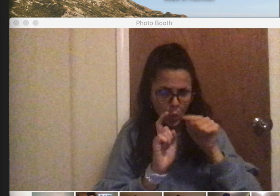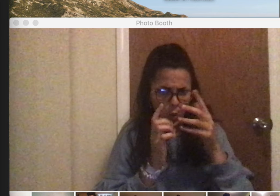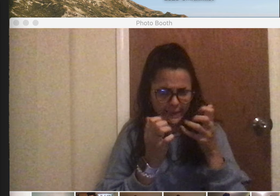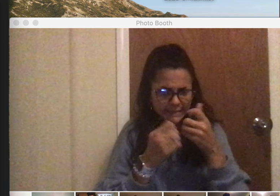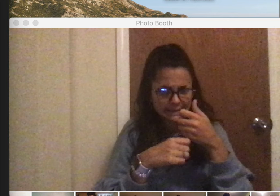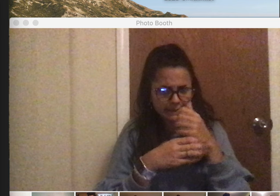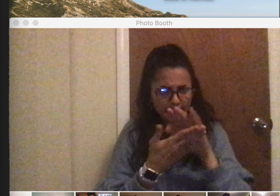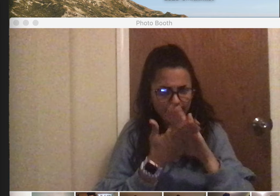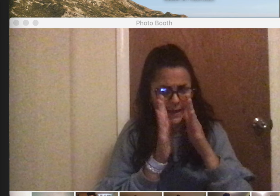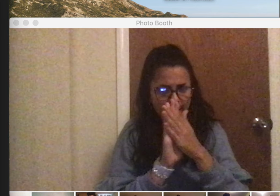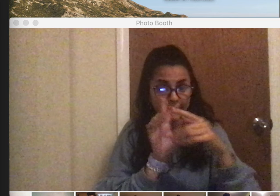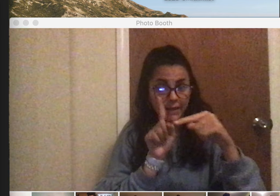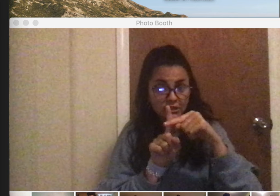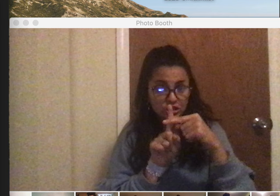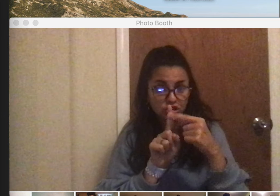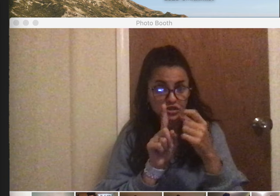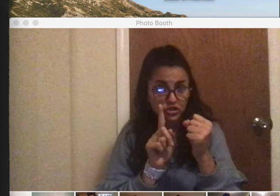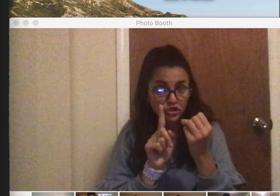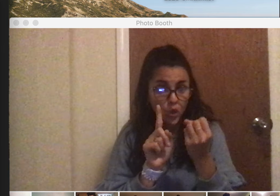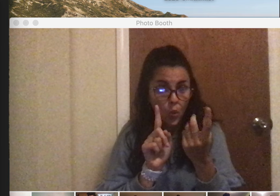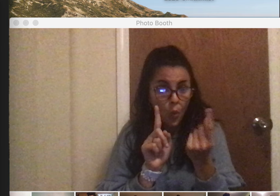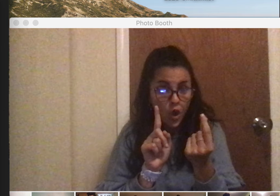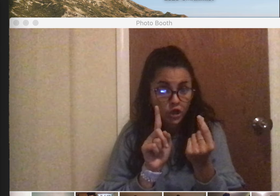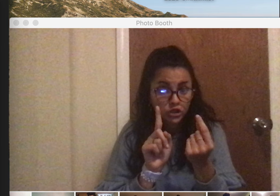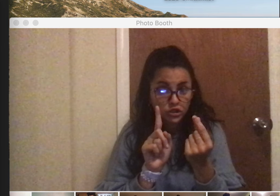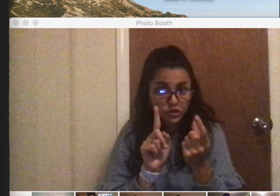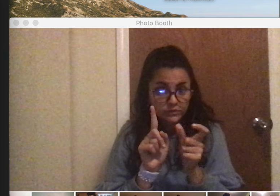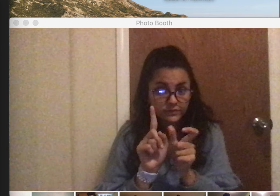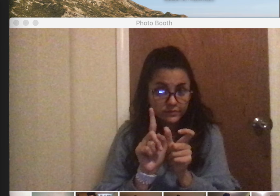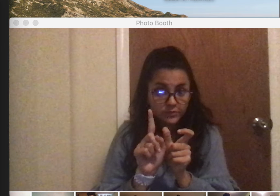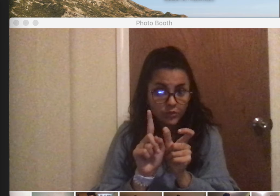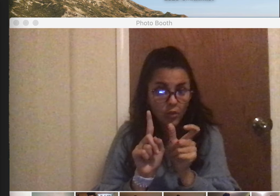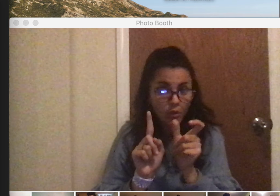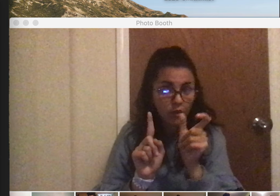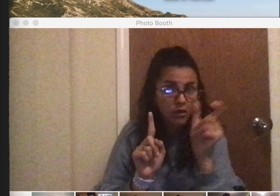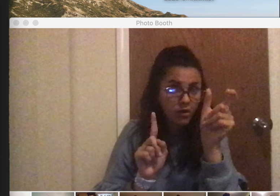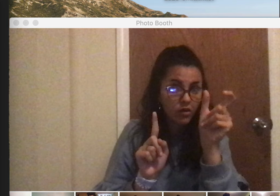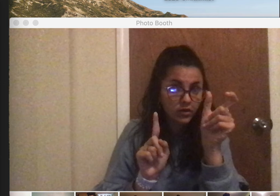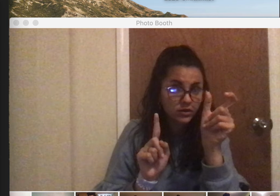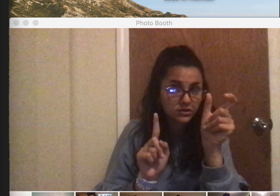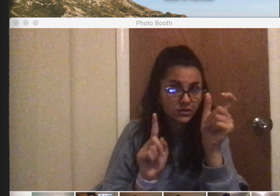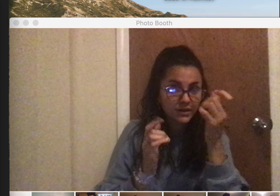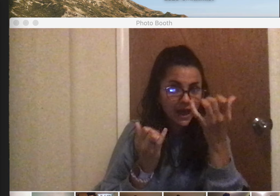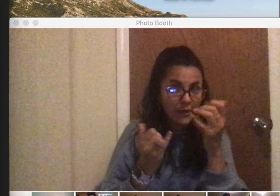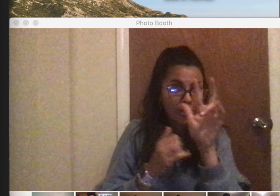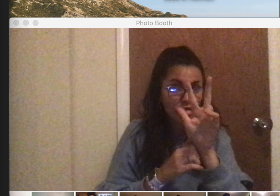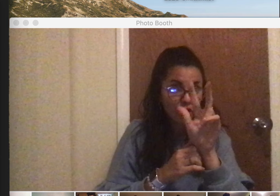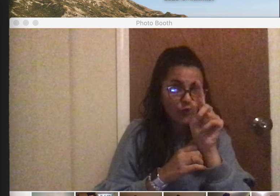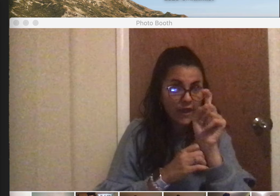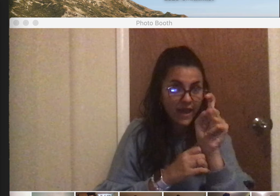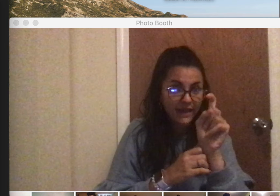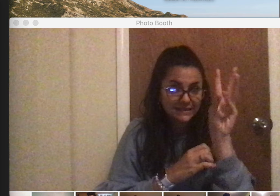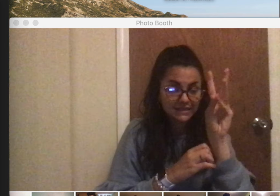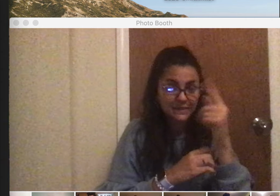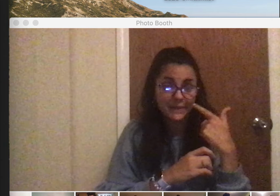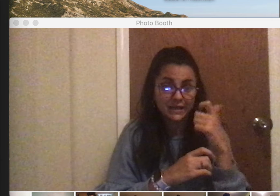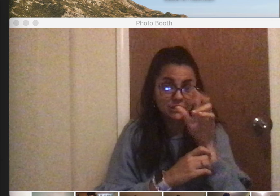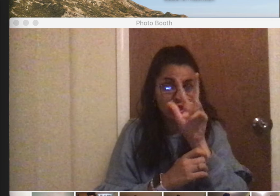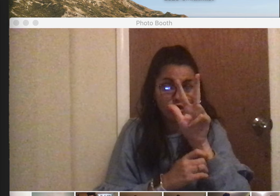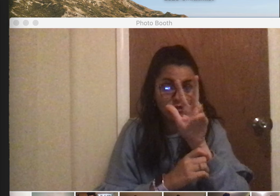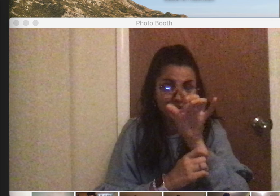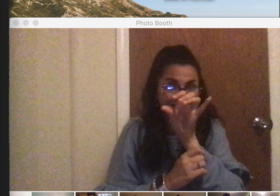So I'm going to move it up to the top. And then if we want, we could put it over 1. It doesn't need to be, but we could get